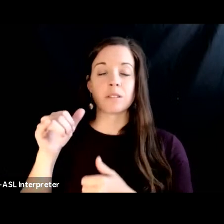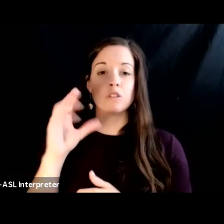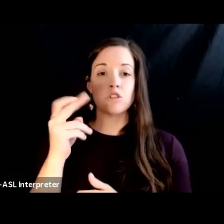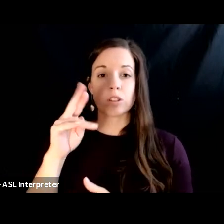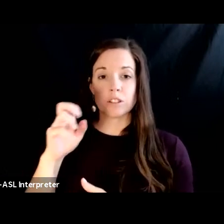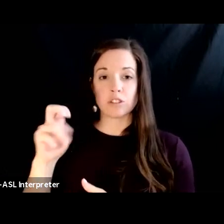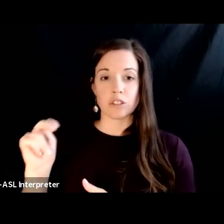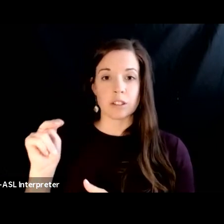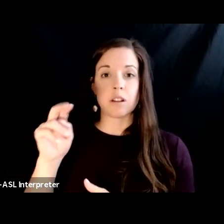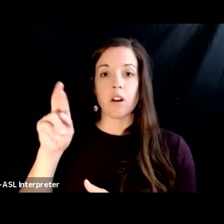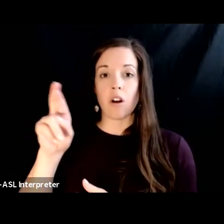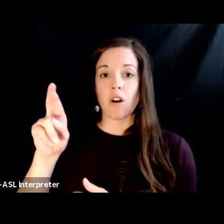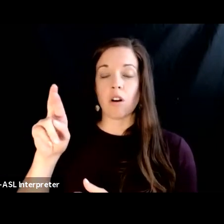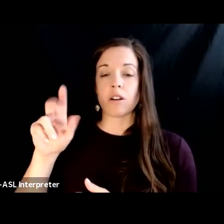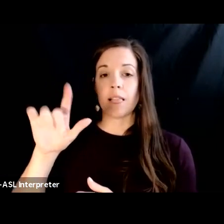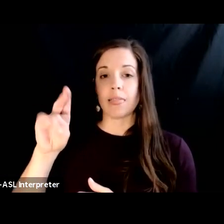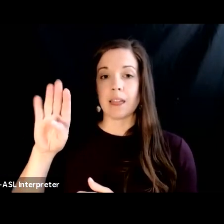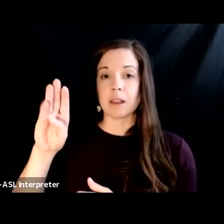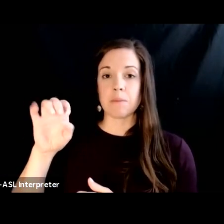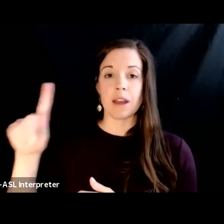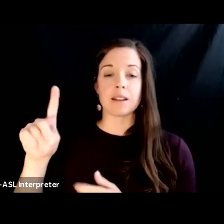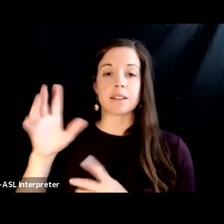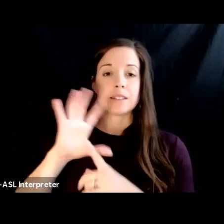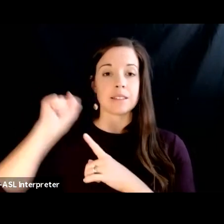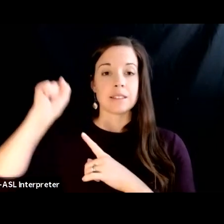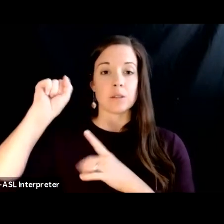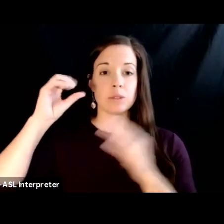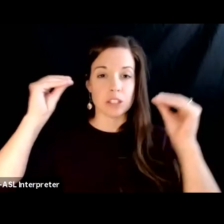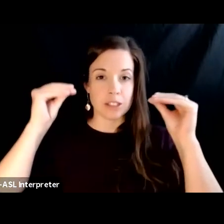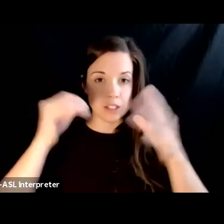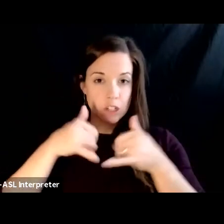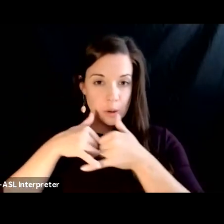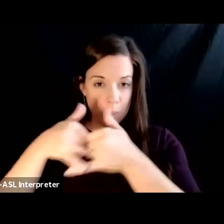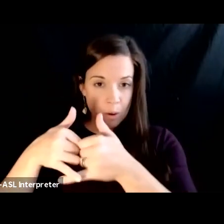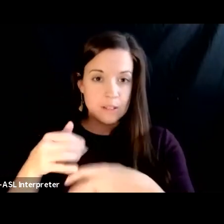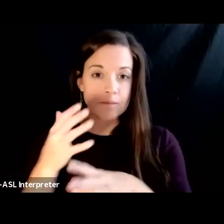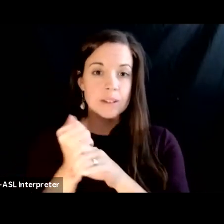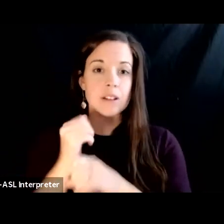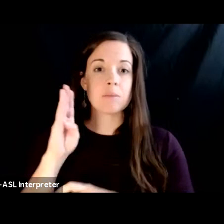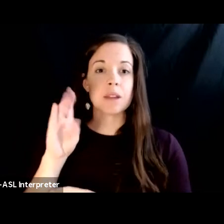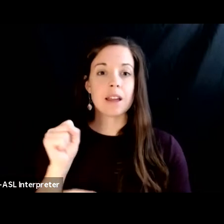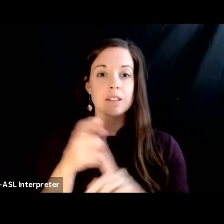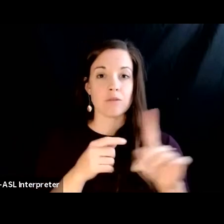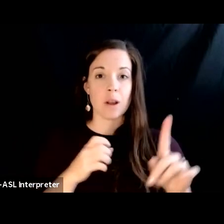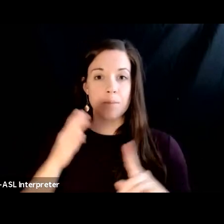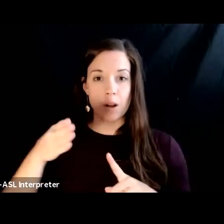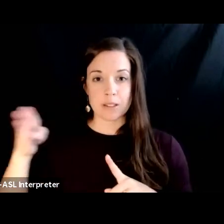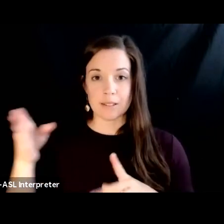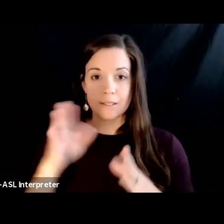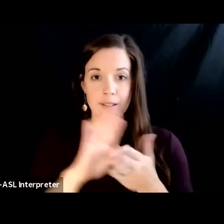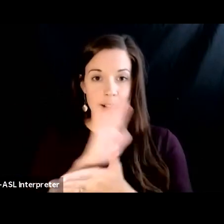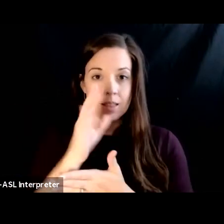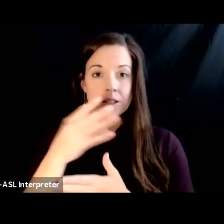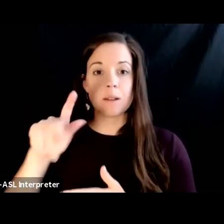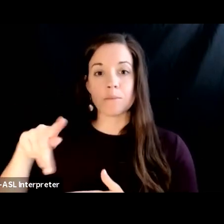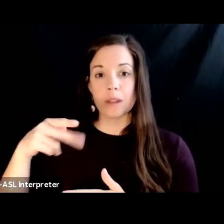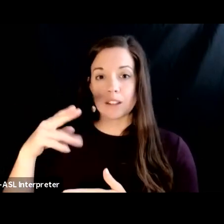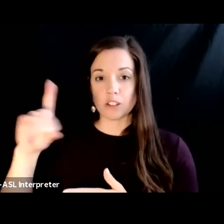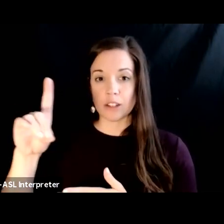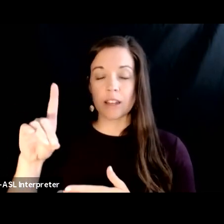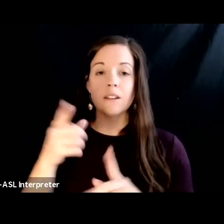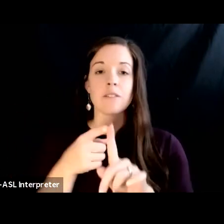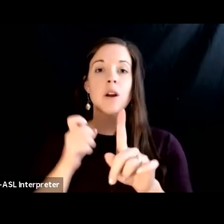Mary E. Lindback Distinguished Teaching Award. She received her BS from Boston College and her PhD from the University of